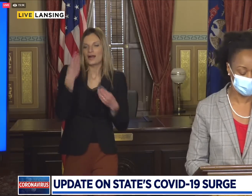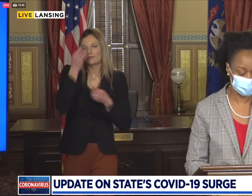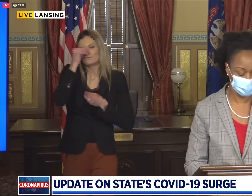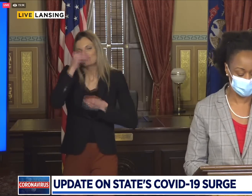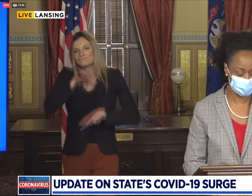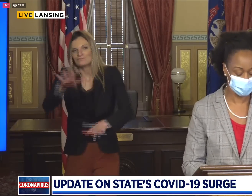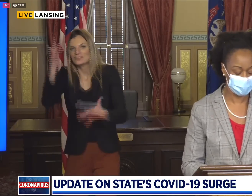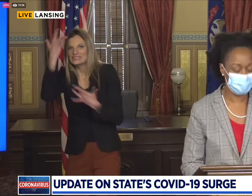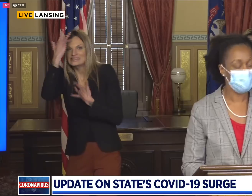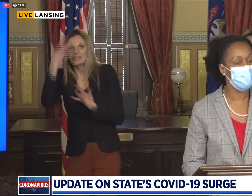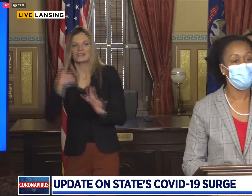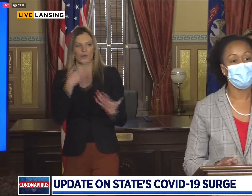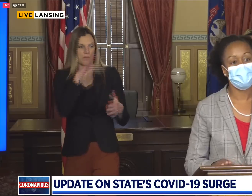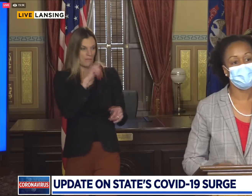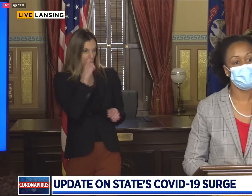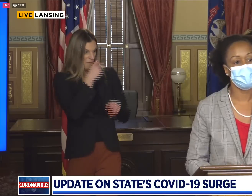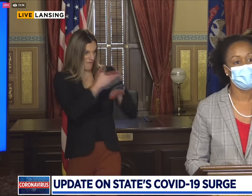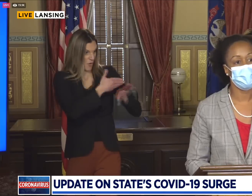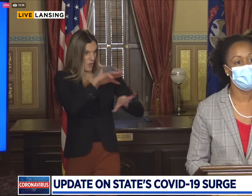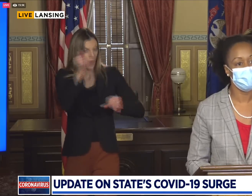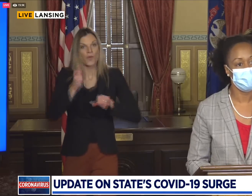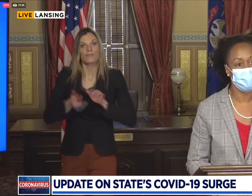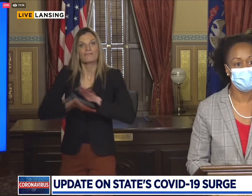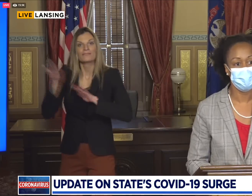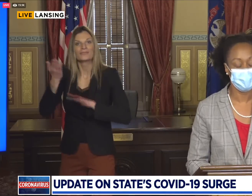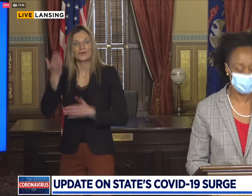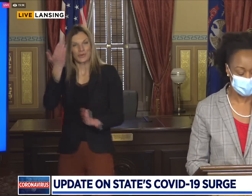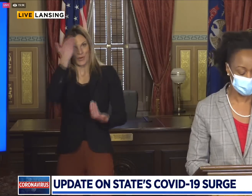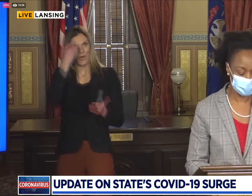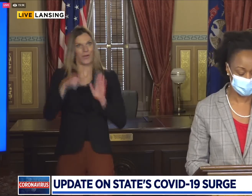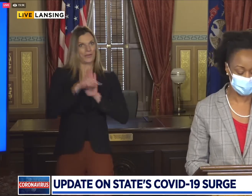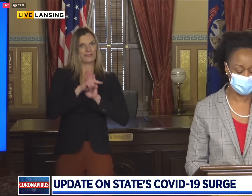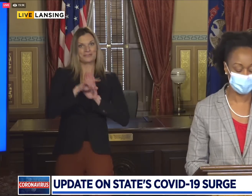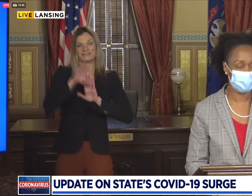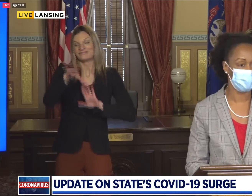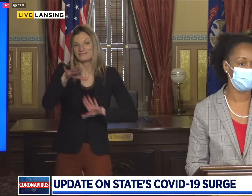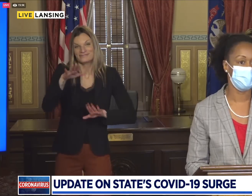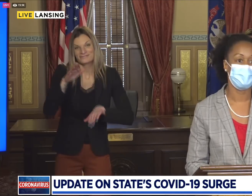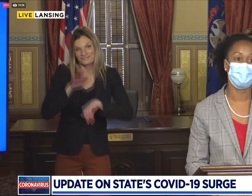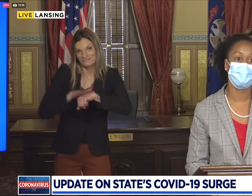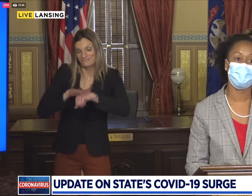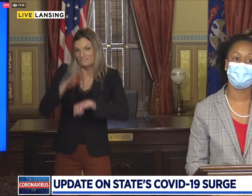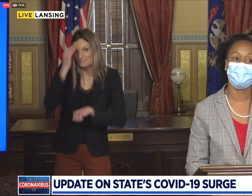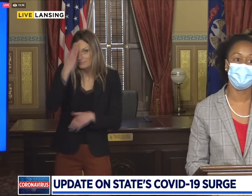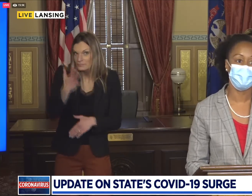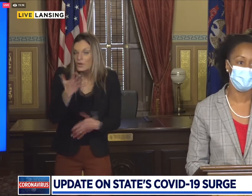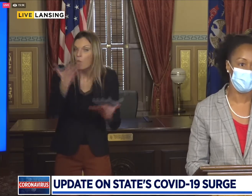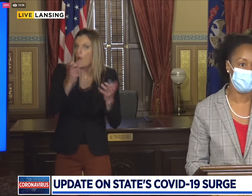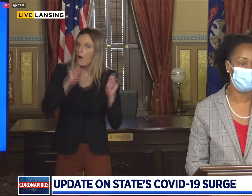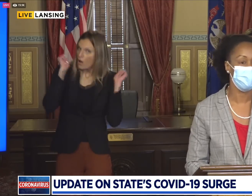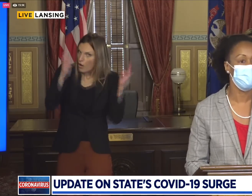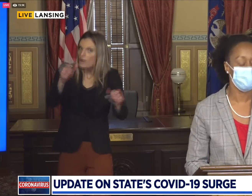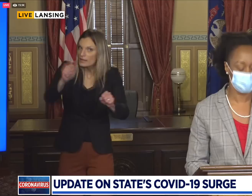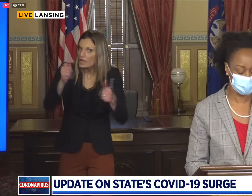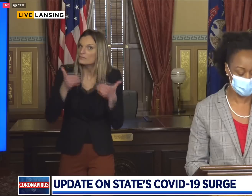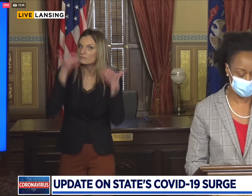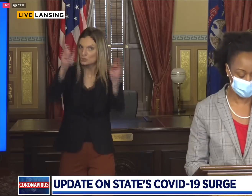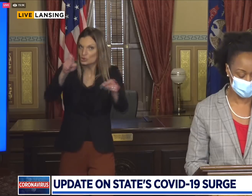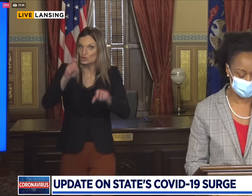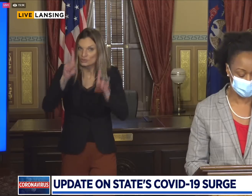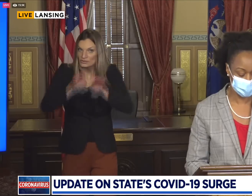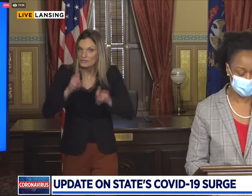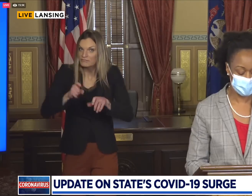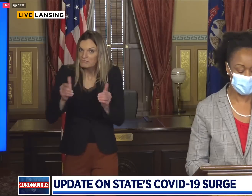ones when they visit. We certainly want anyone who needs a test to get a test, and certainly if you've been exposed or if you